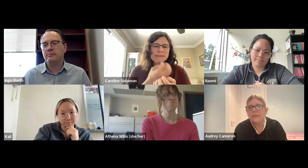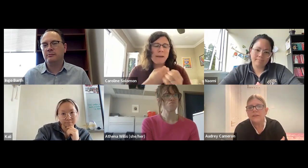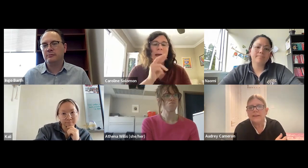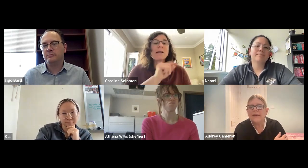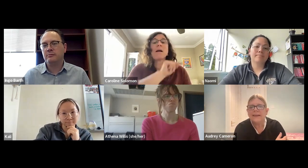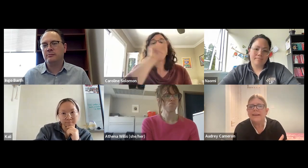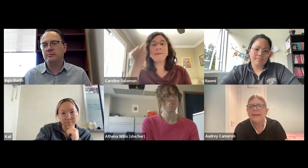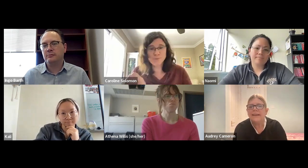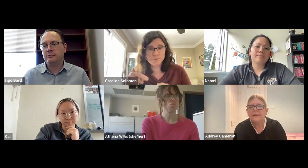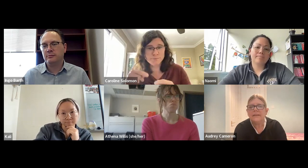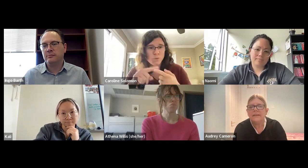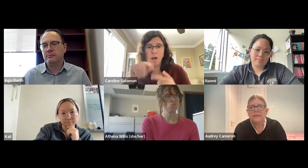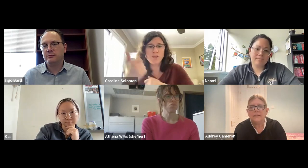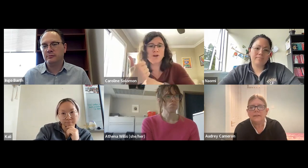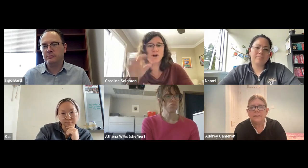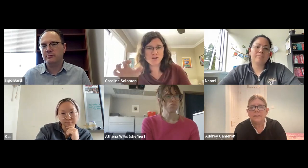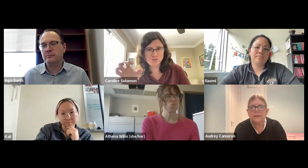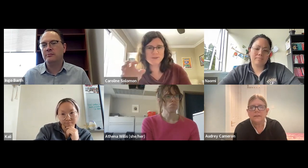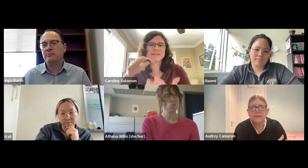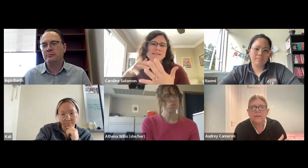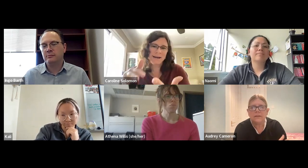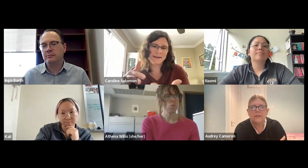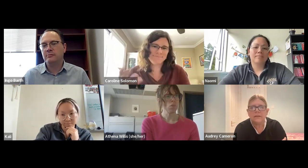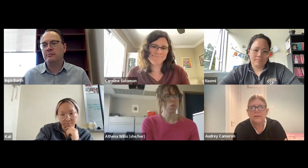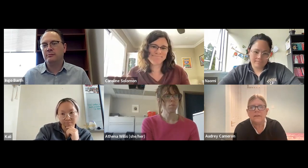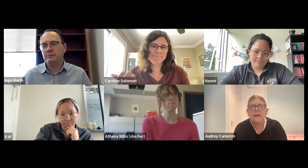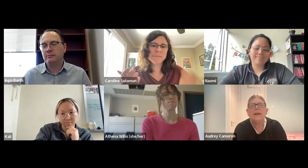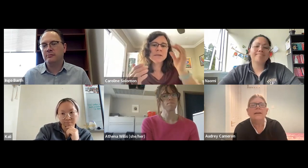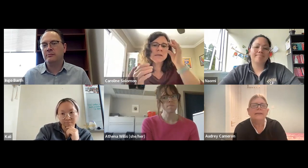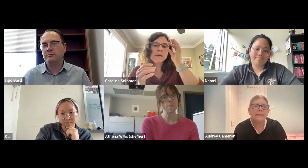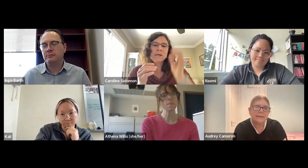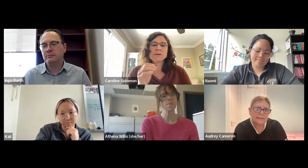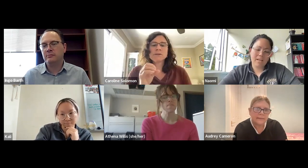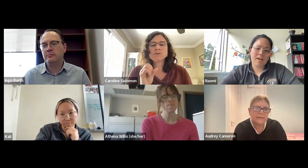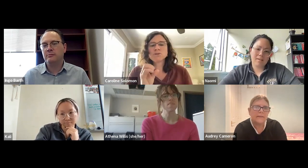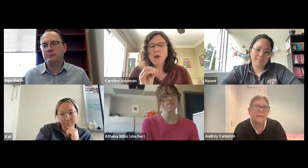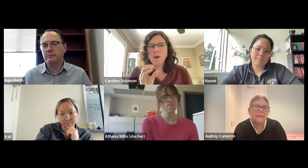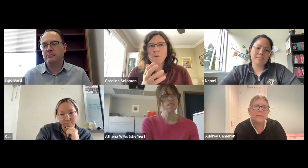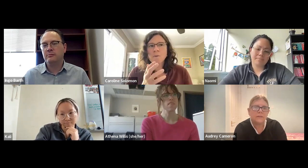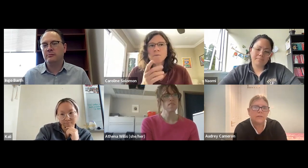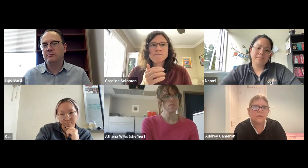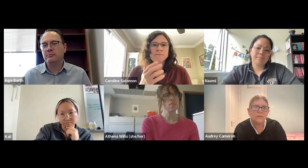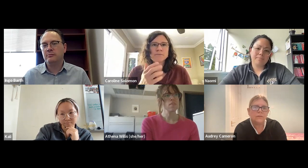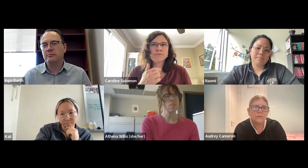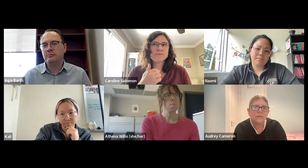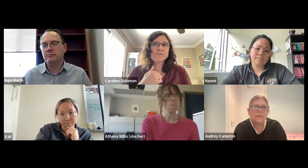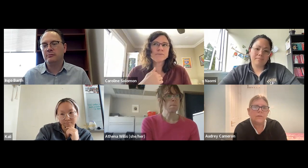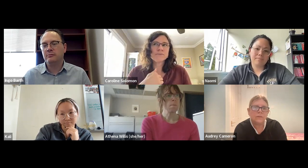They're really not immersed in STEM, but once they come to other countries, they're able to study and do their research.